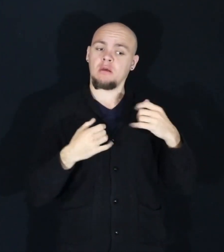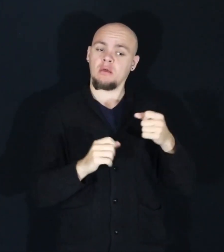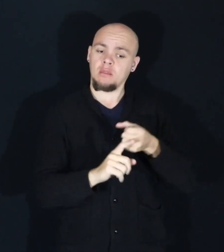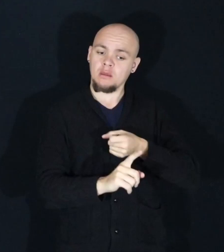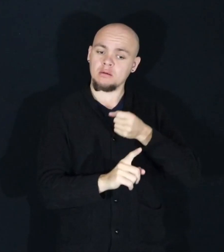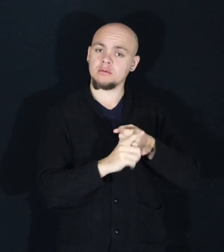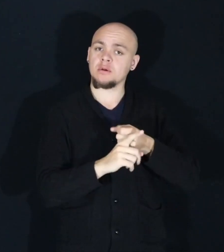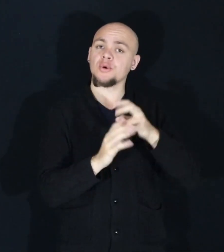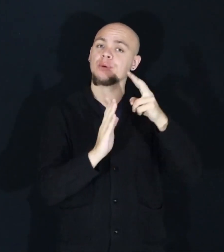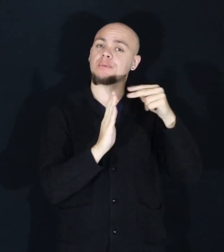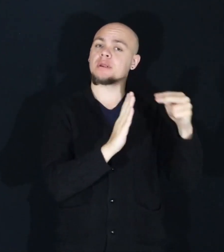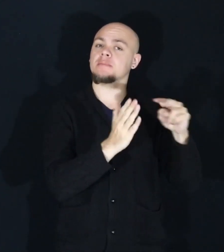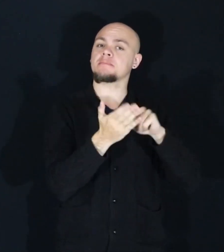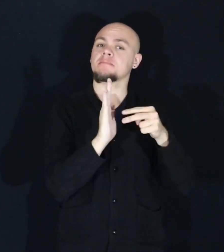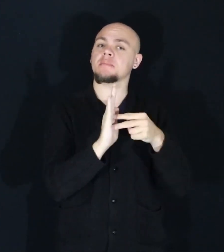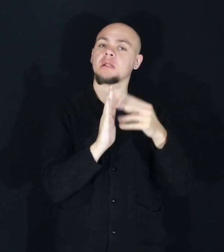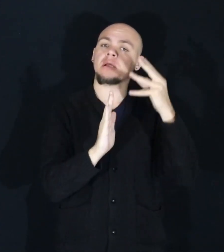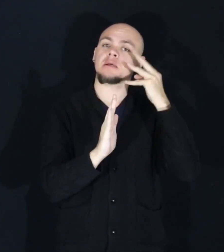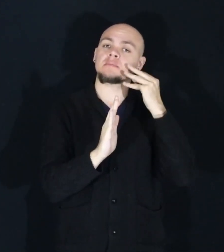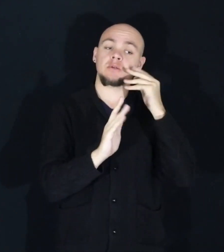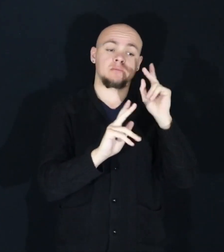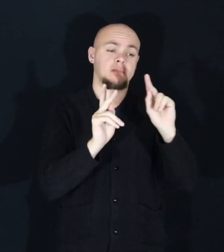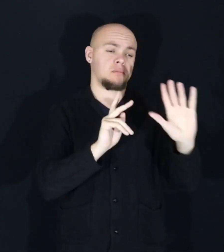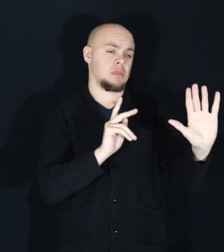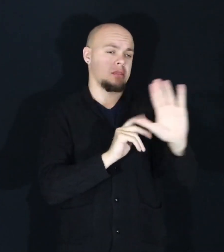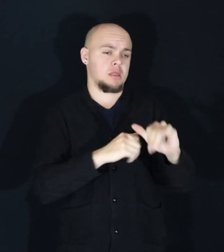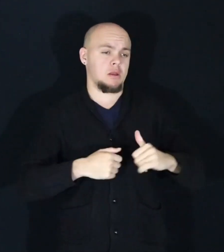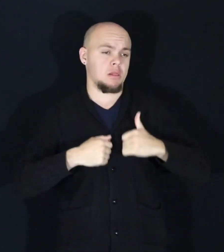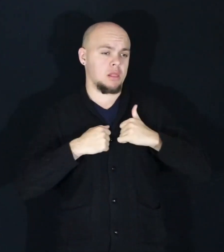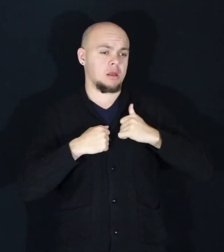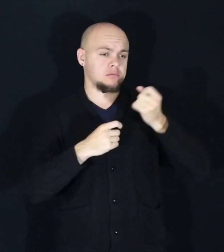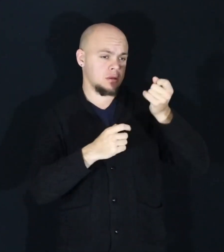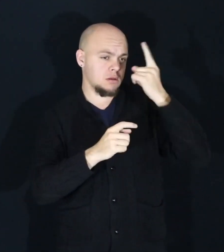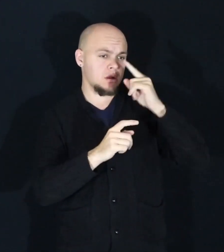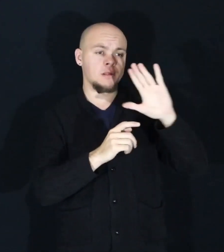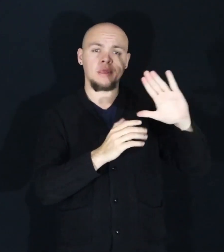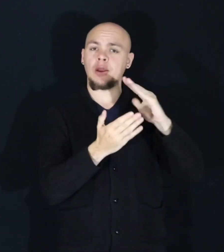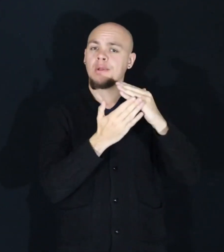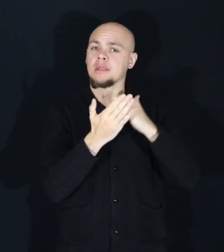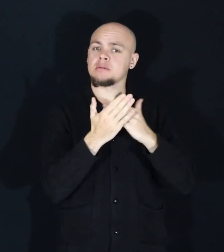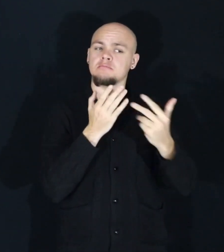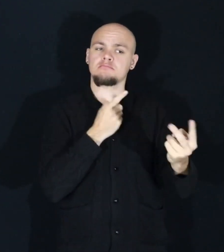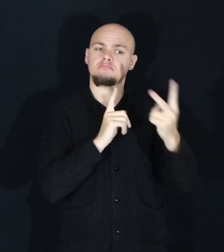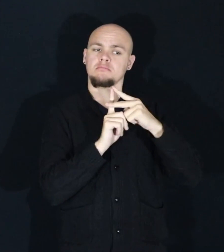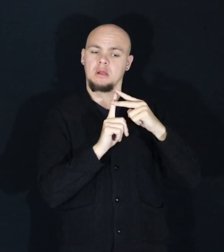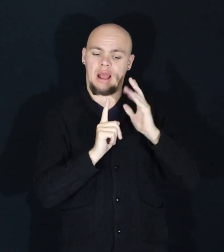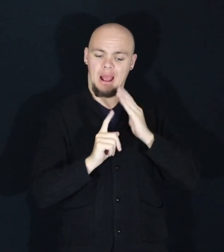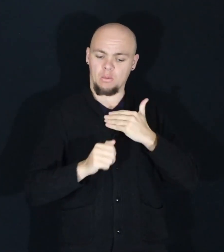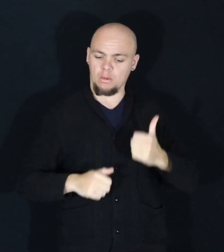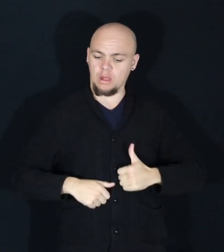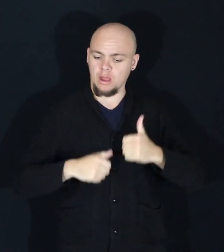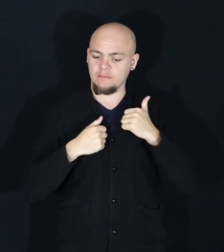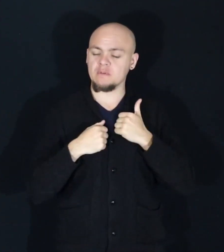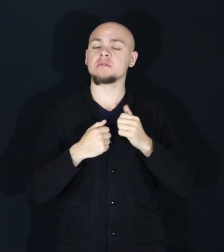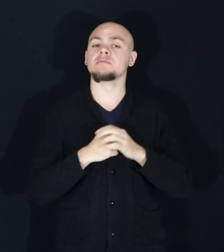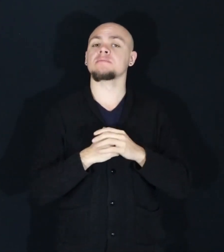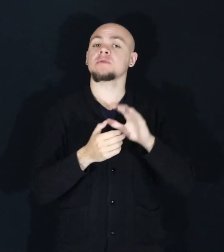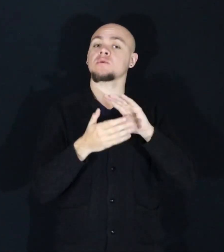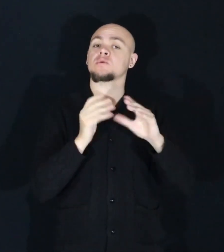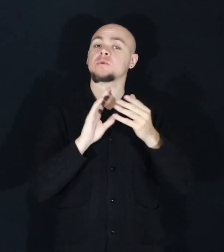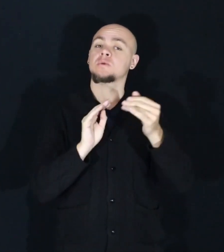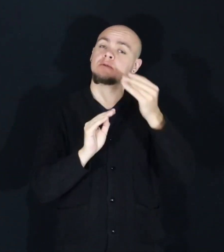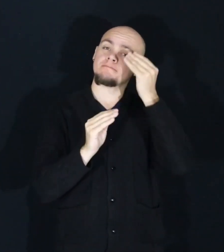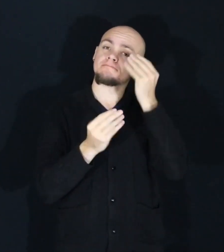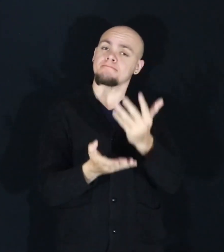reading allows us to experience the lives of others and implement the lessons learned on our own. Storytelling in itself has been